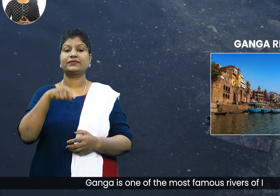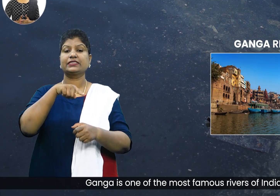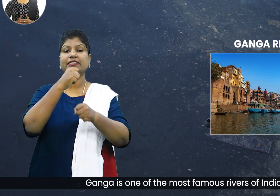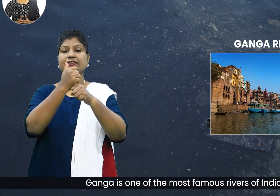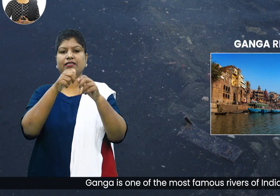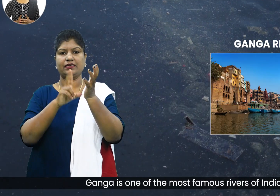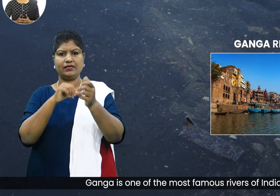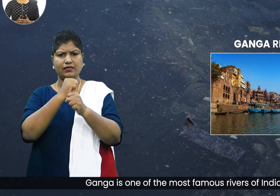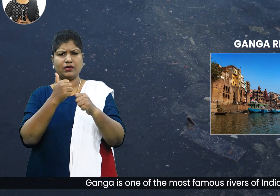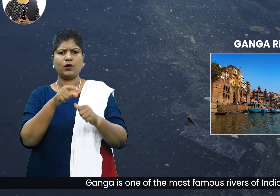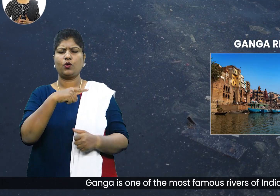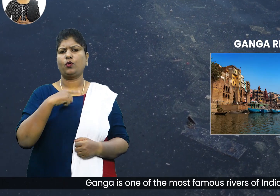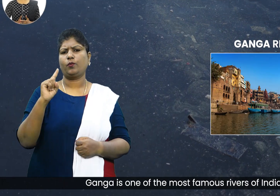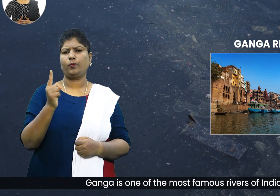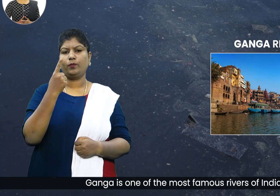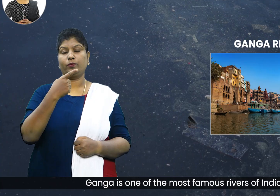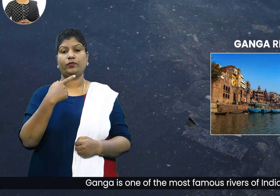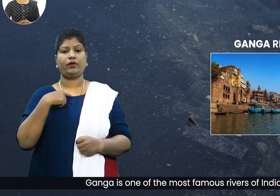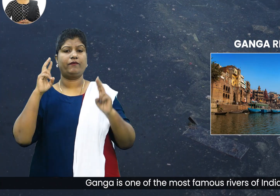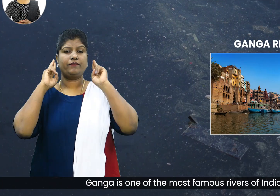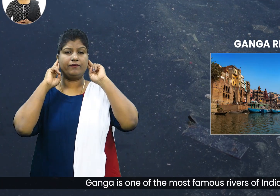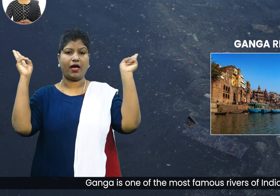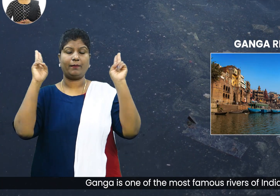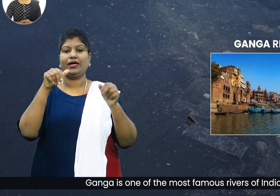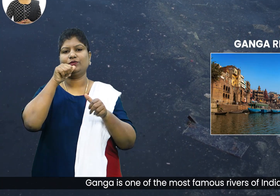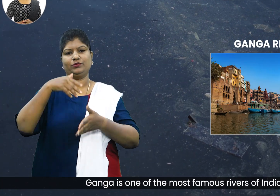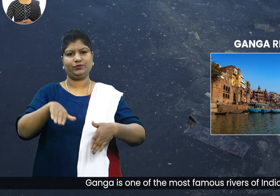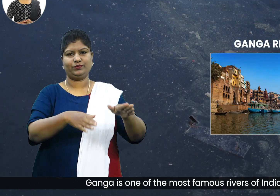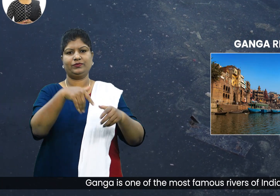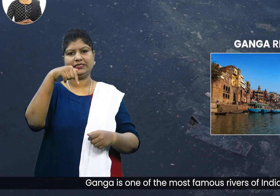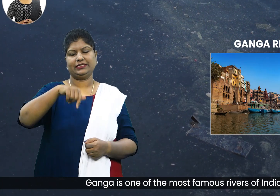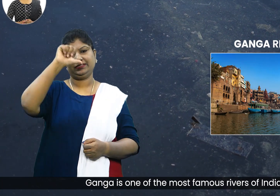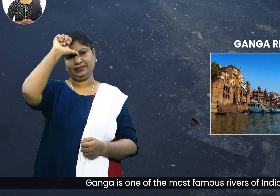Ganga is one of the most famous rivers of India.